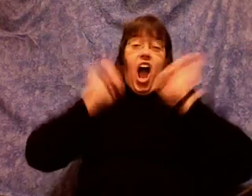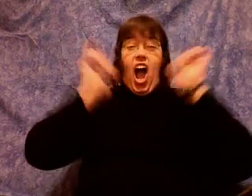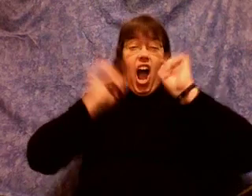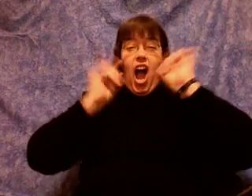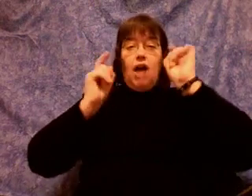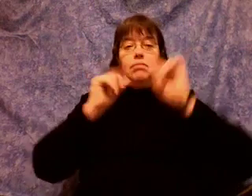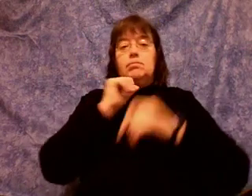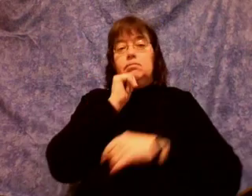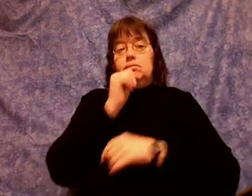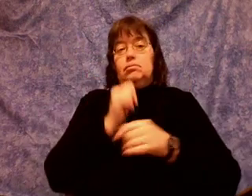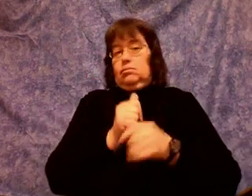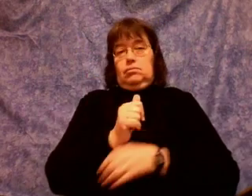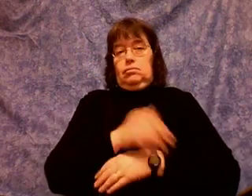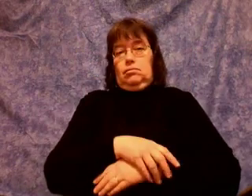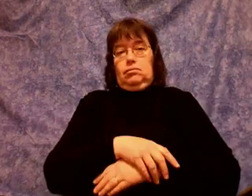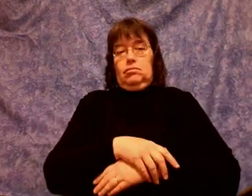but not a tremendous amount.